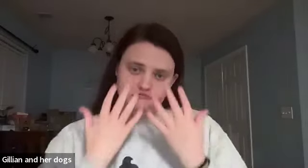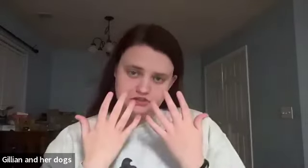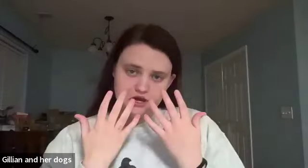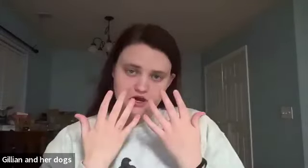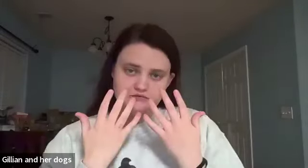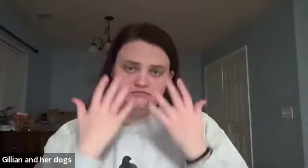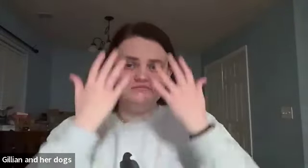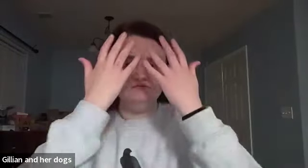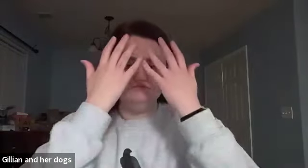Sad.